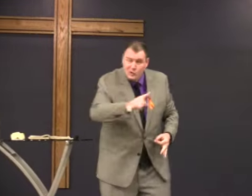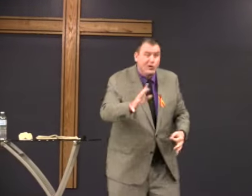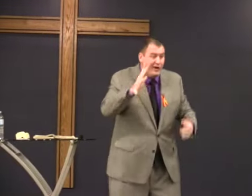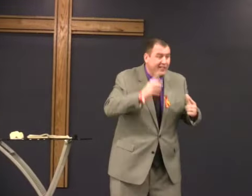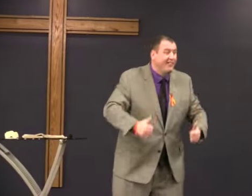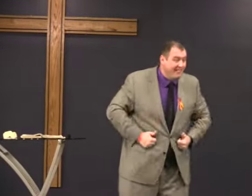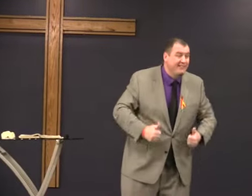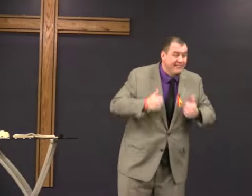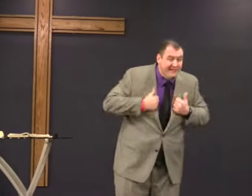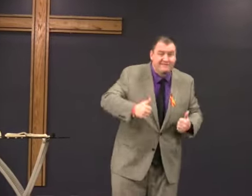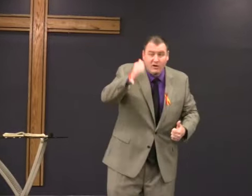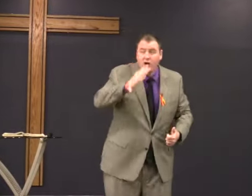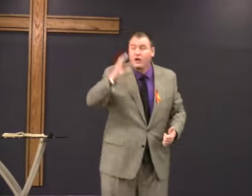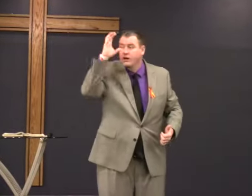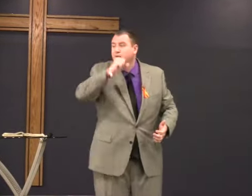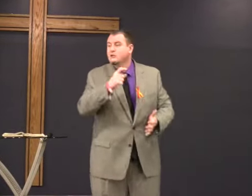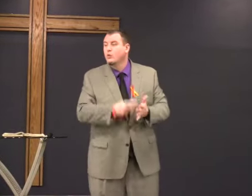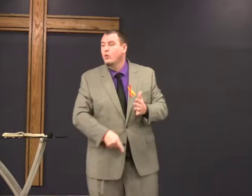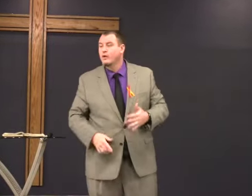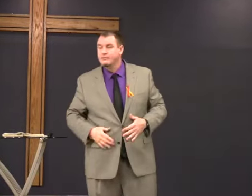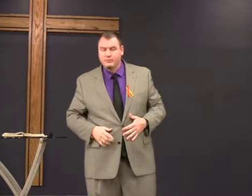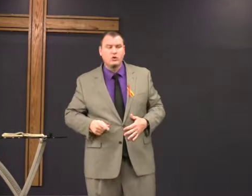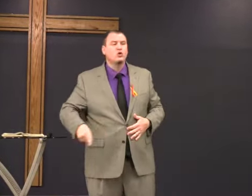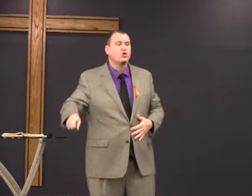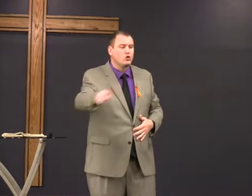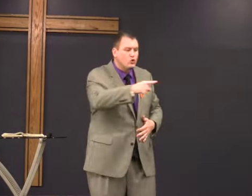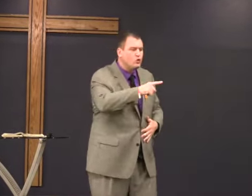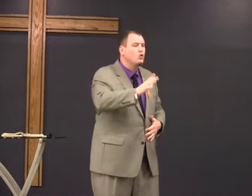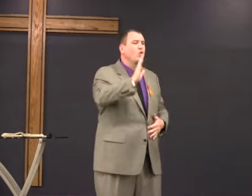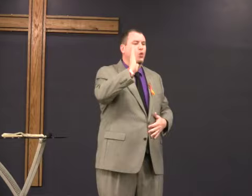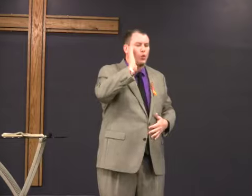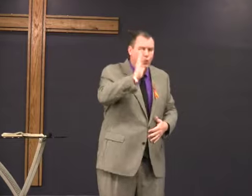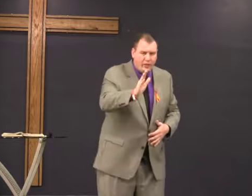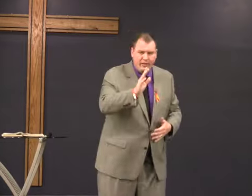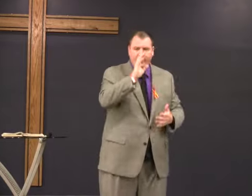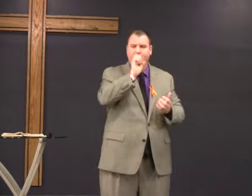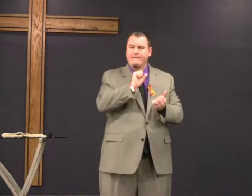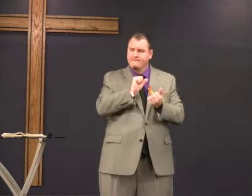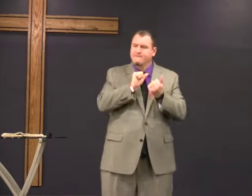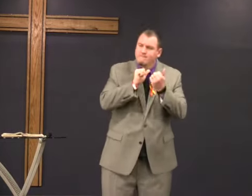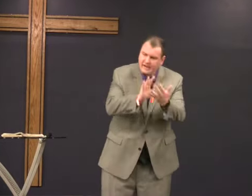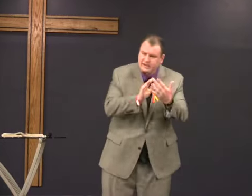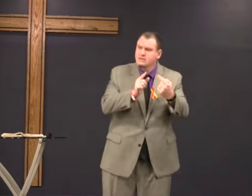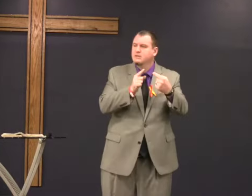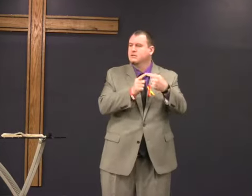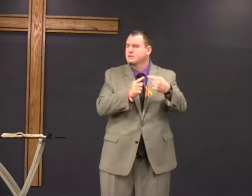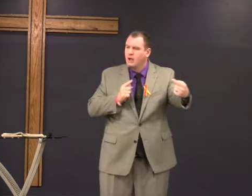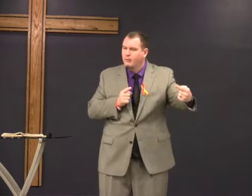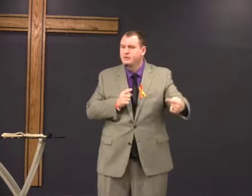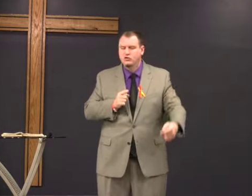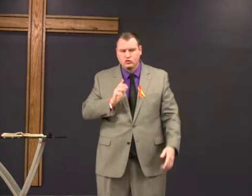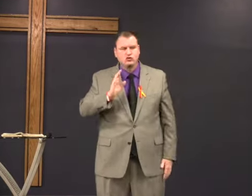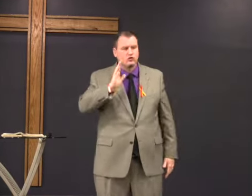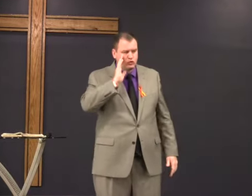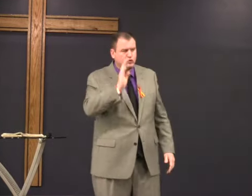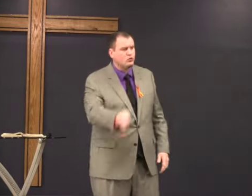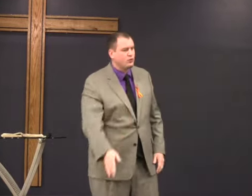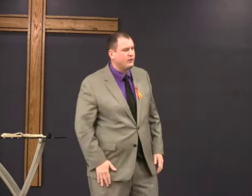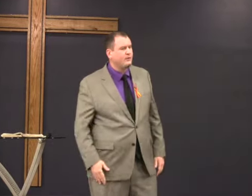life, and you made the decision to follow God, guess what? You are going to